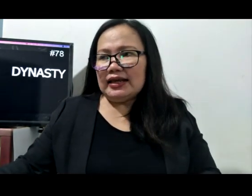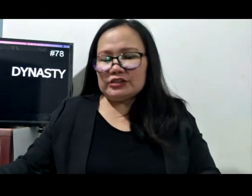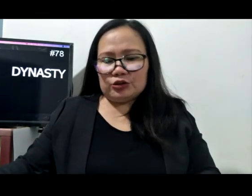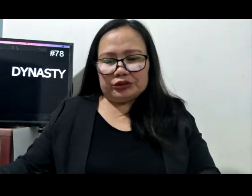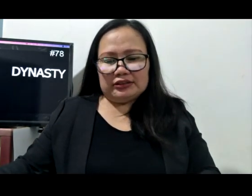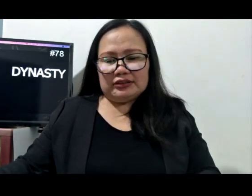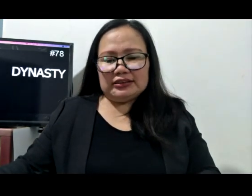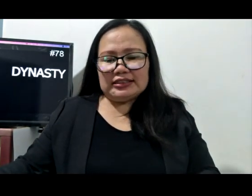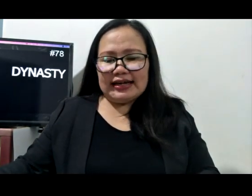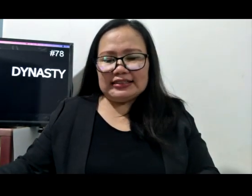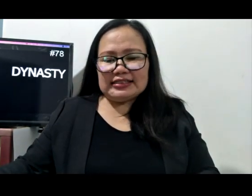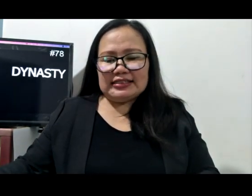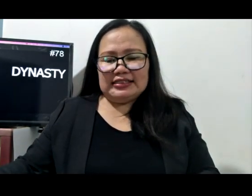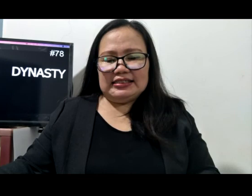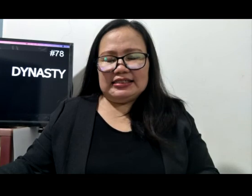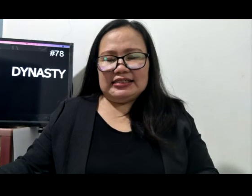Next word, dynasty.